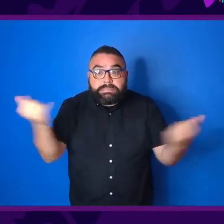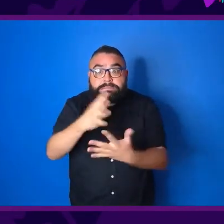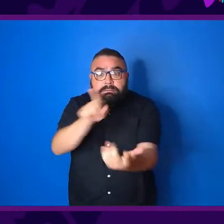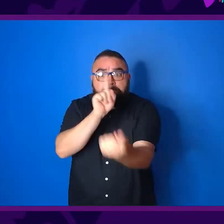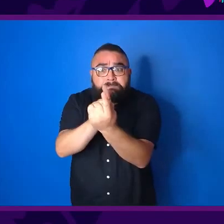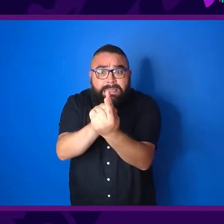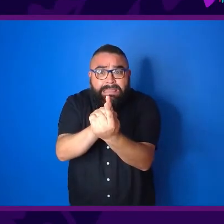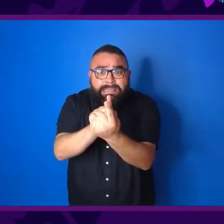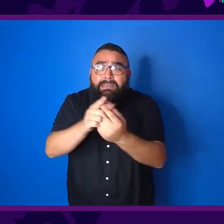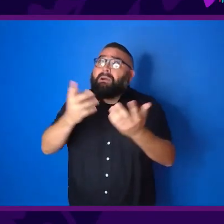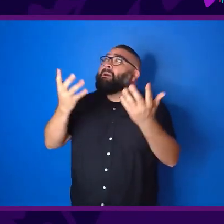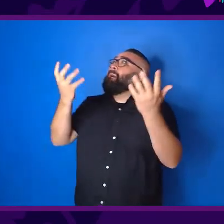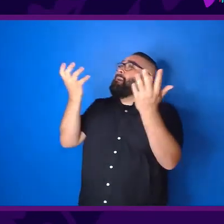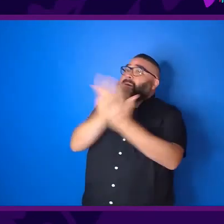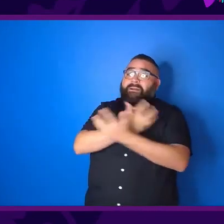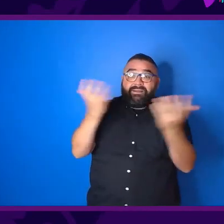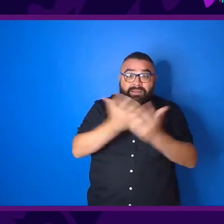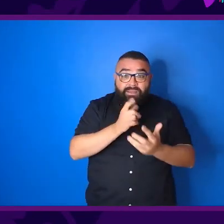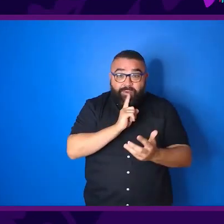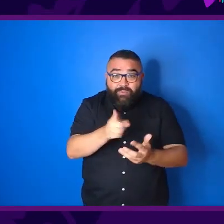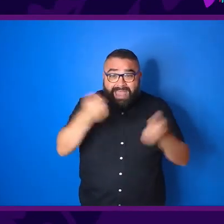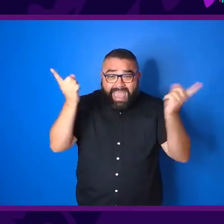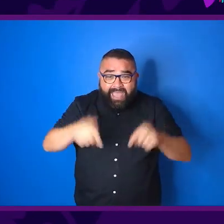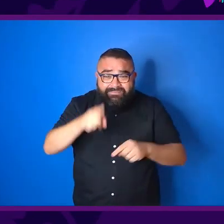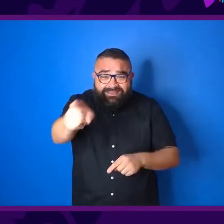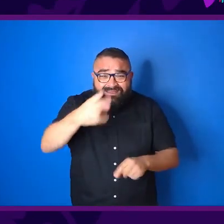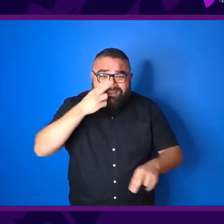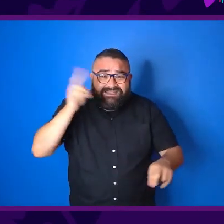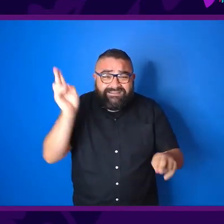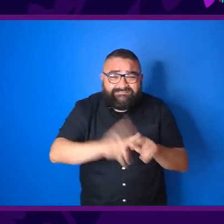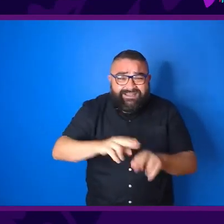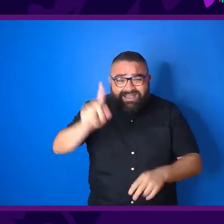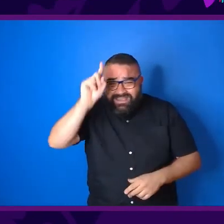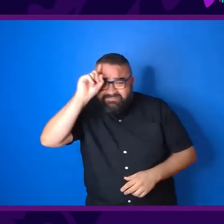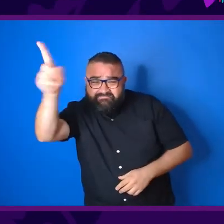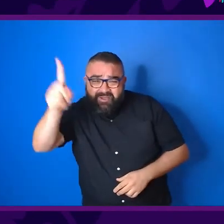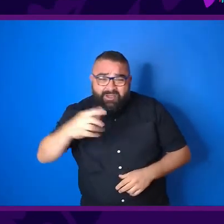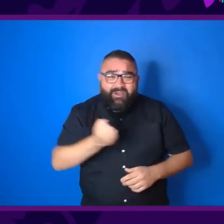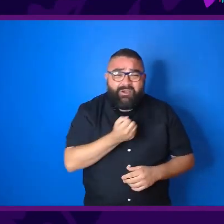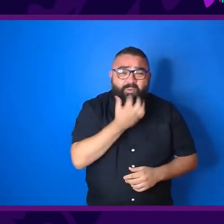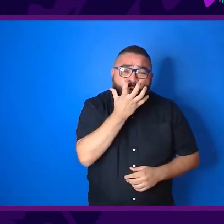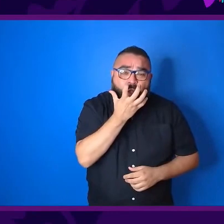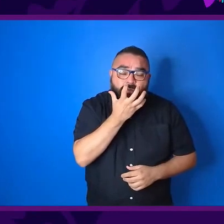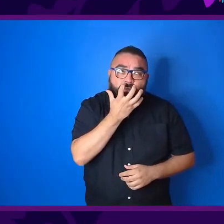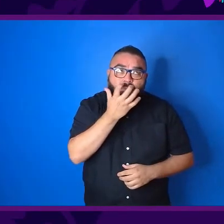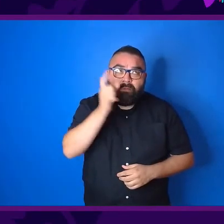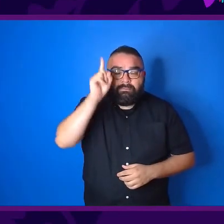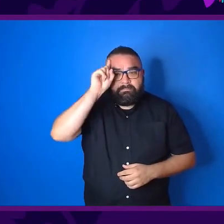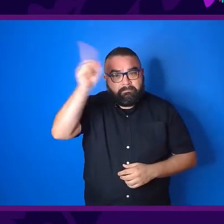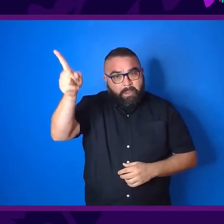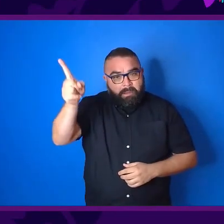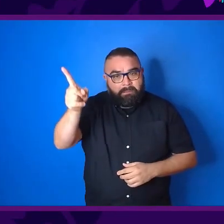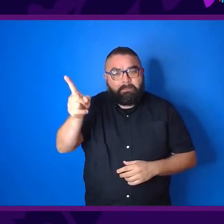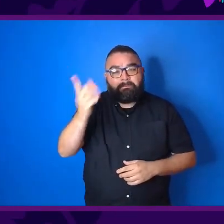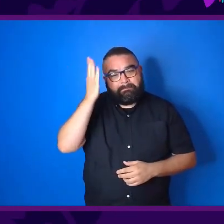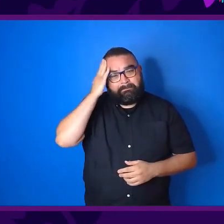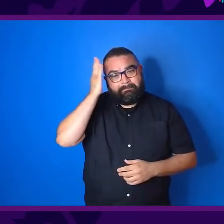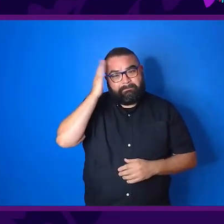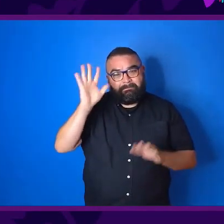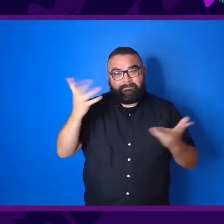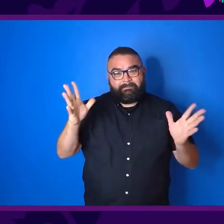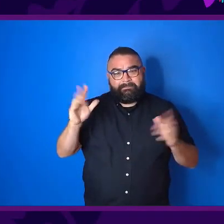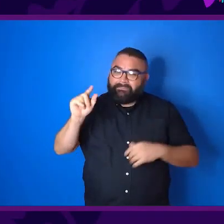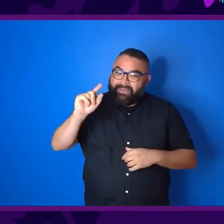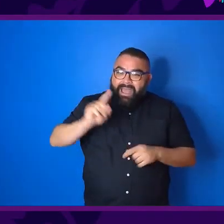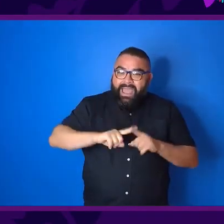gonna be so fun and smart and warm and, well, smart I knew, but clever, charming.